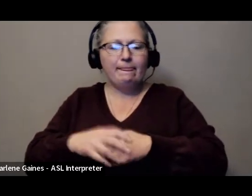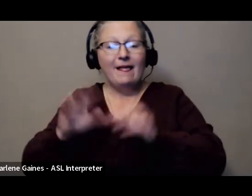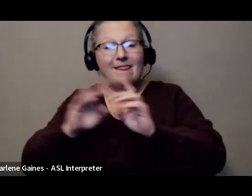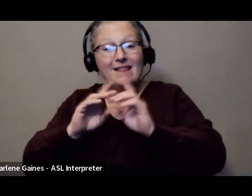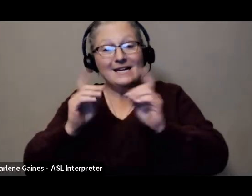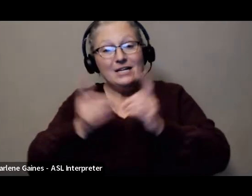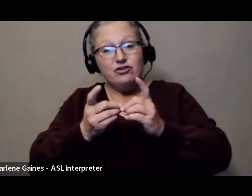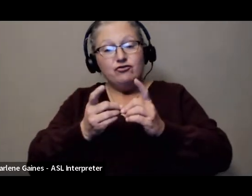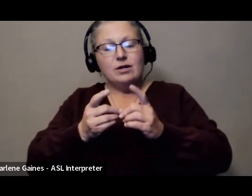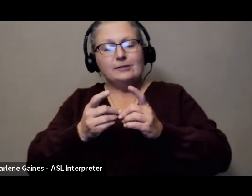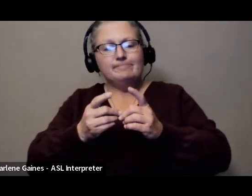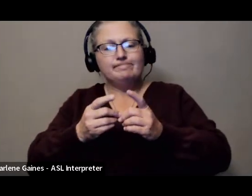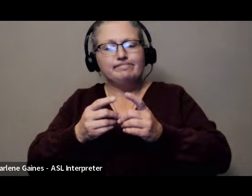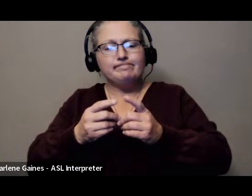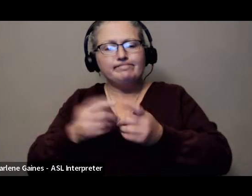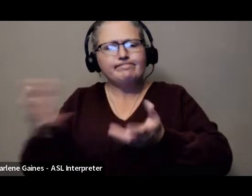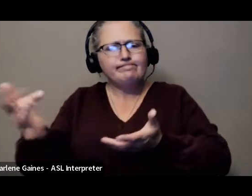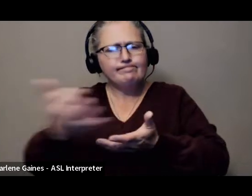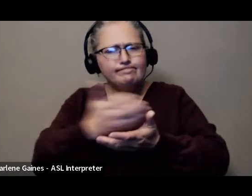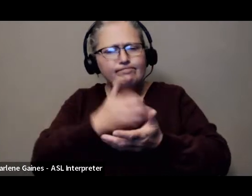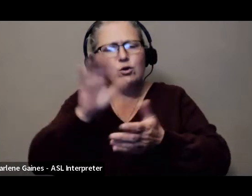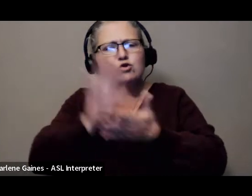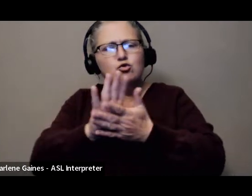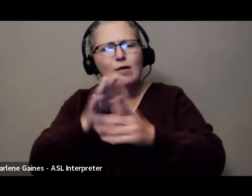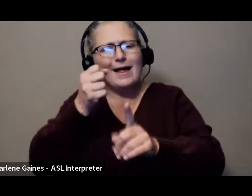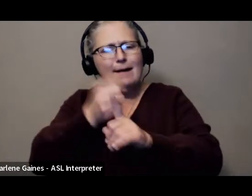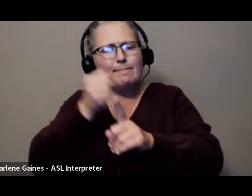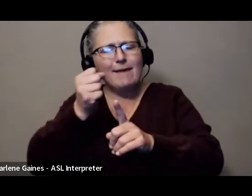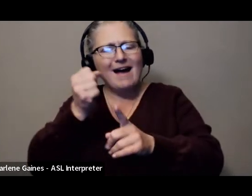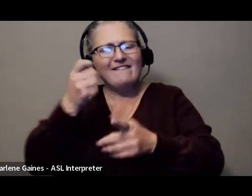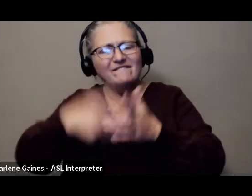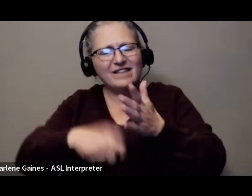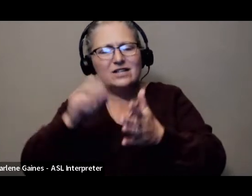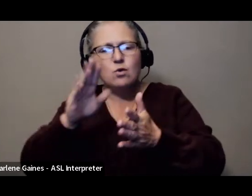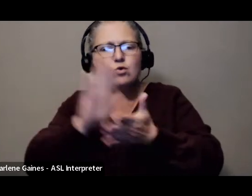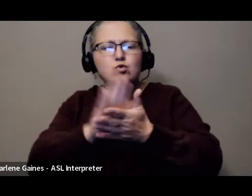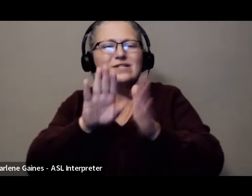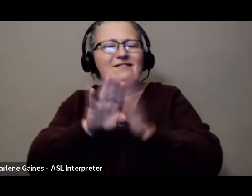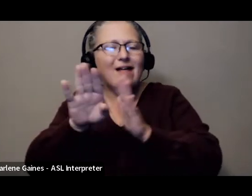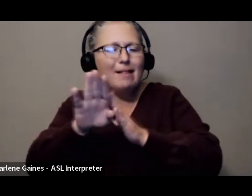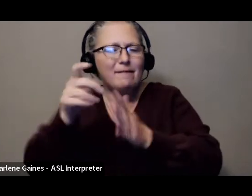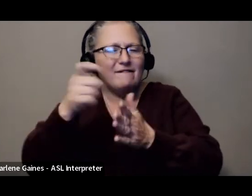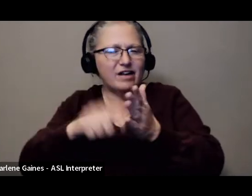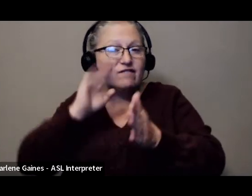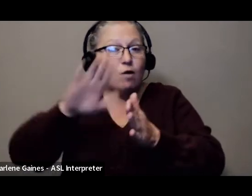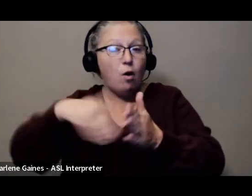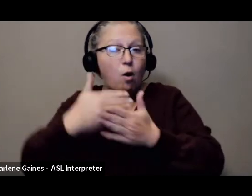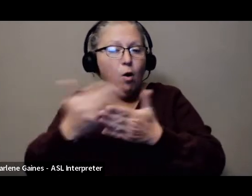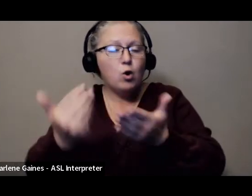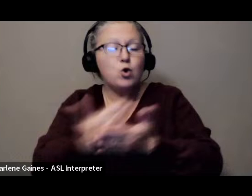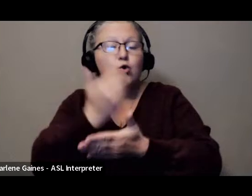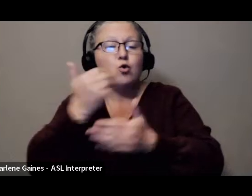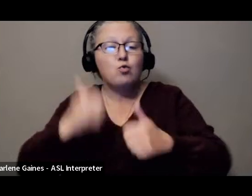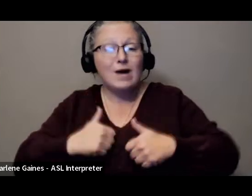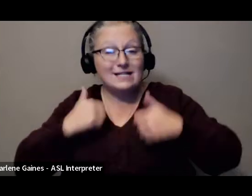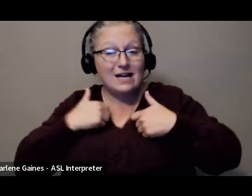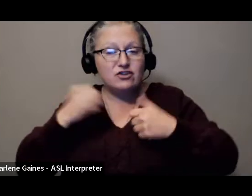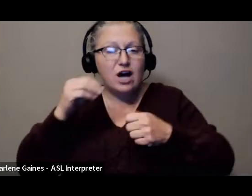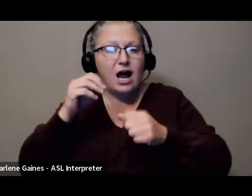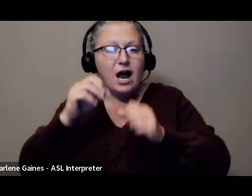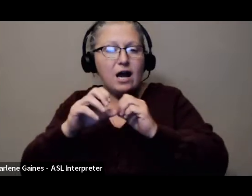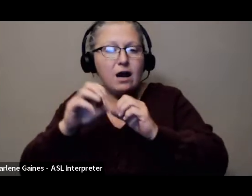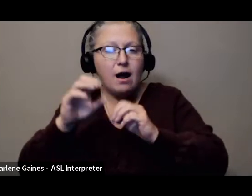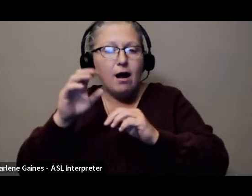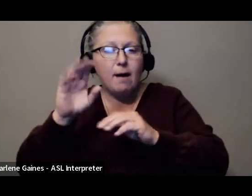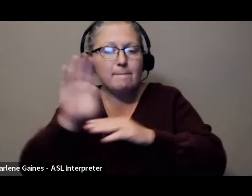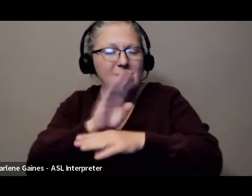district collects school impact fees or developer fees on all new residential and commercial construction